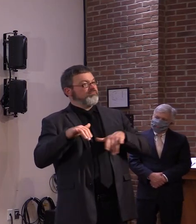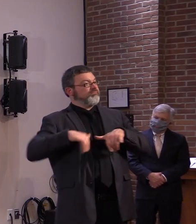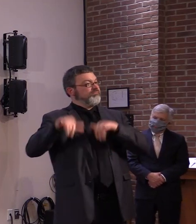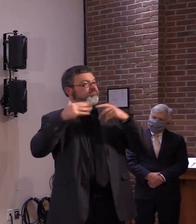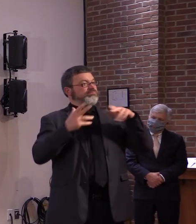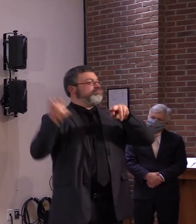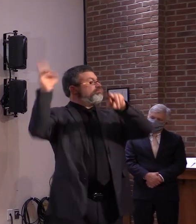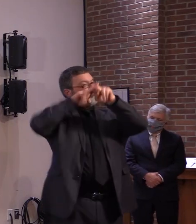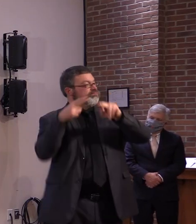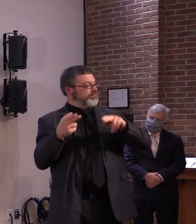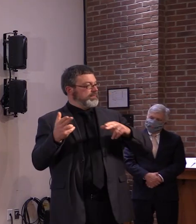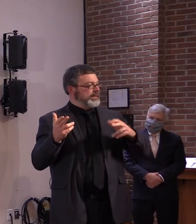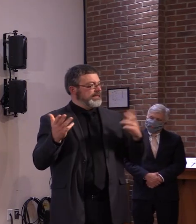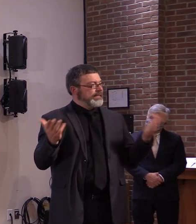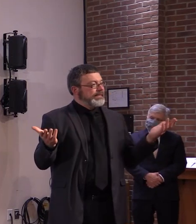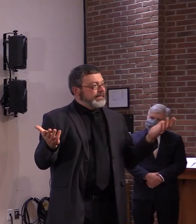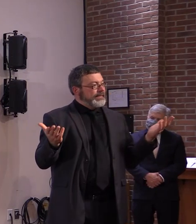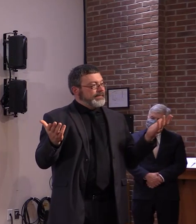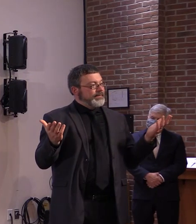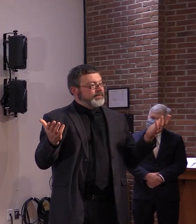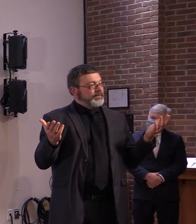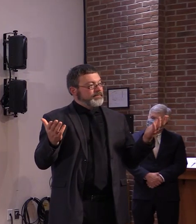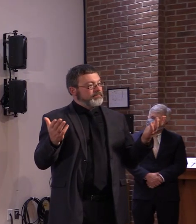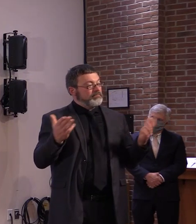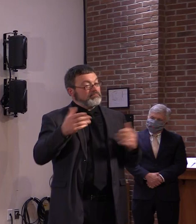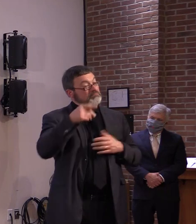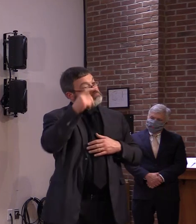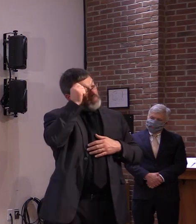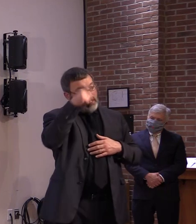should be quarantining if you come into the state.